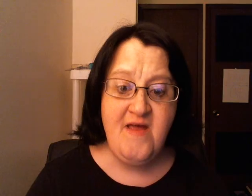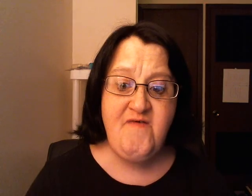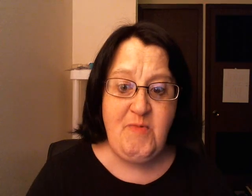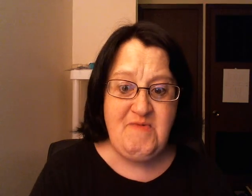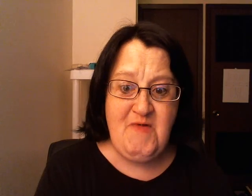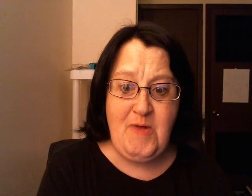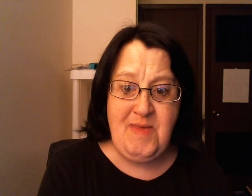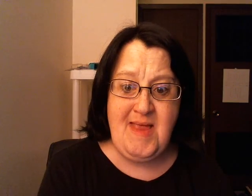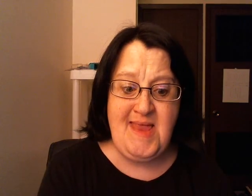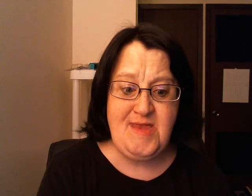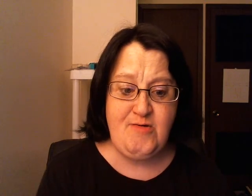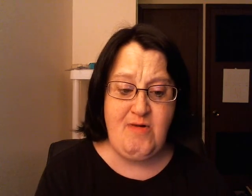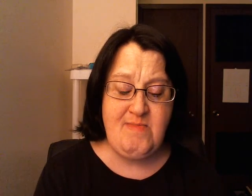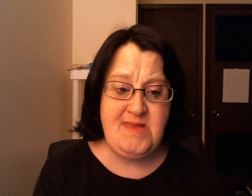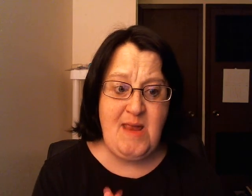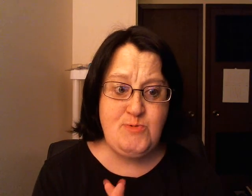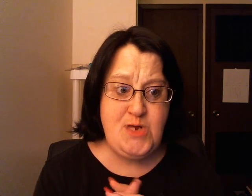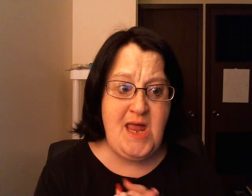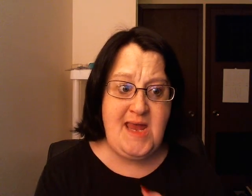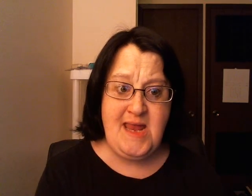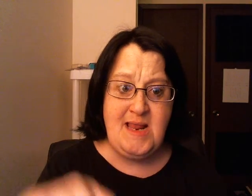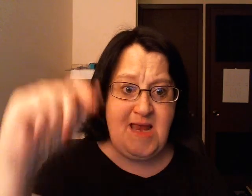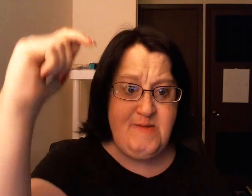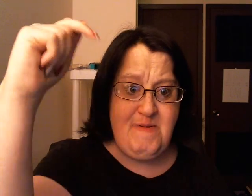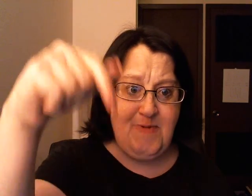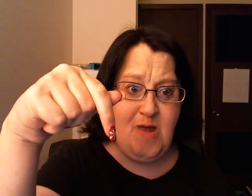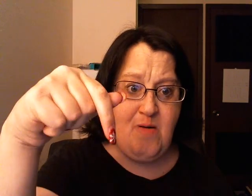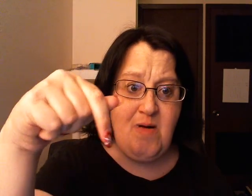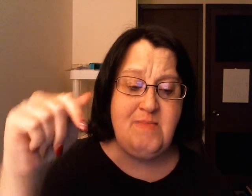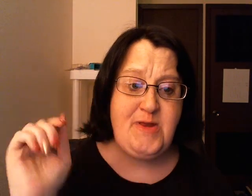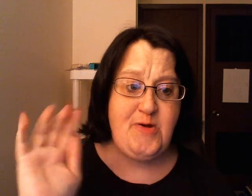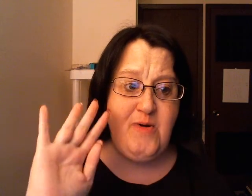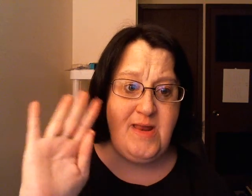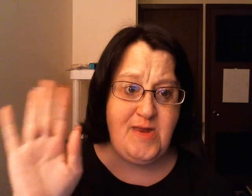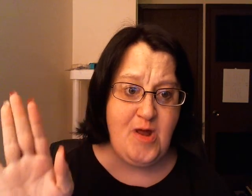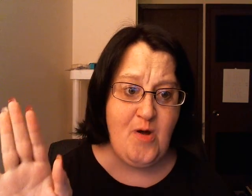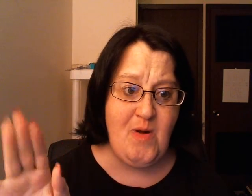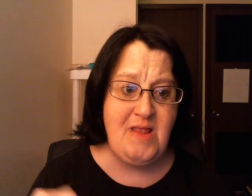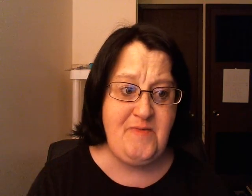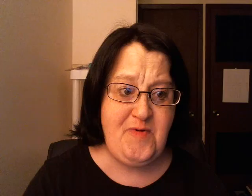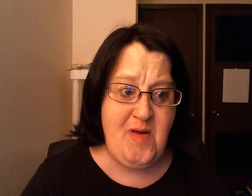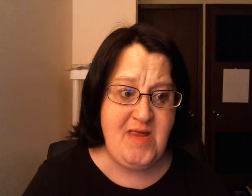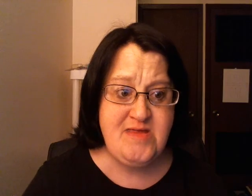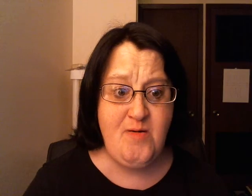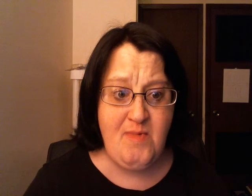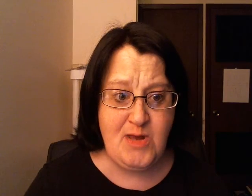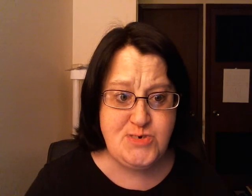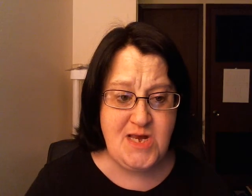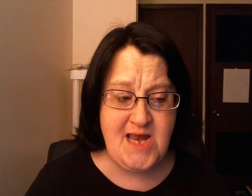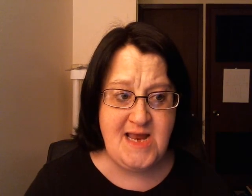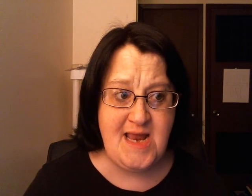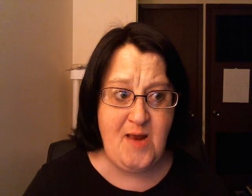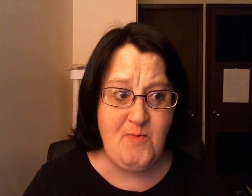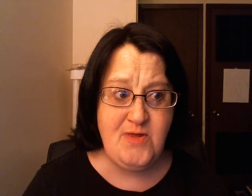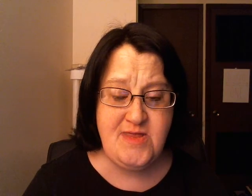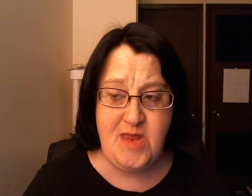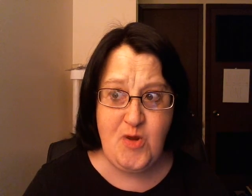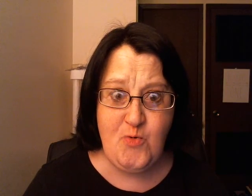If you want to follow me on Instagram, Snapchat, again, links will be below. I'm going to go ahead and go. I love you guys so much. And I will see you